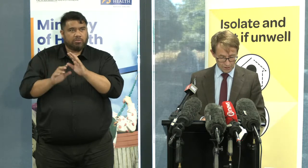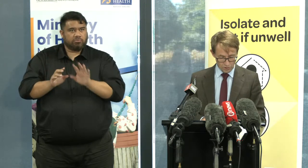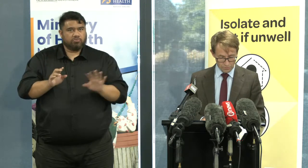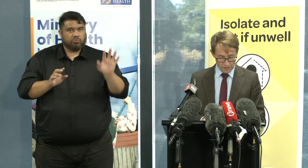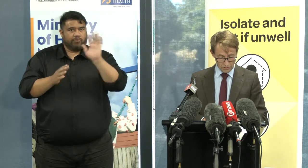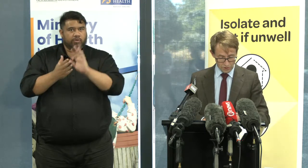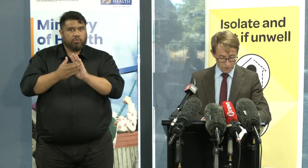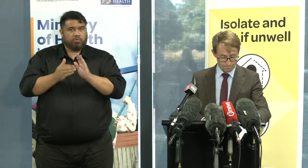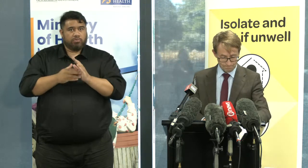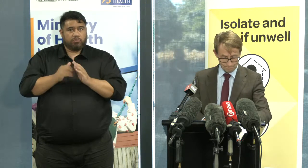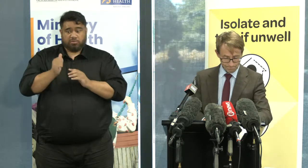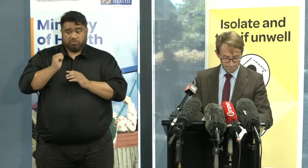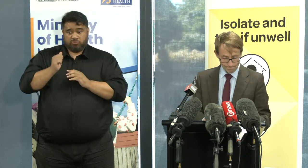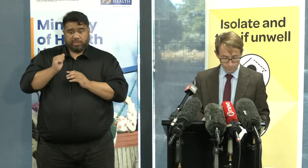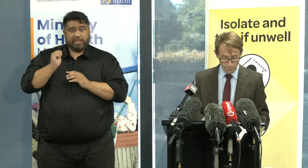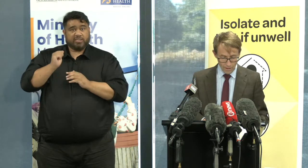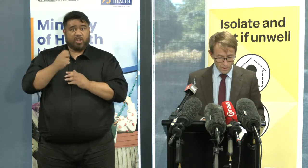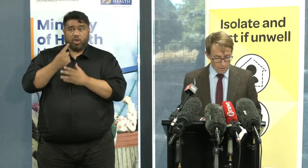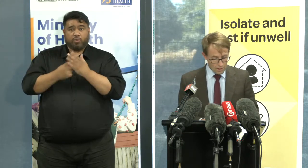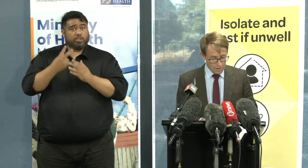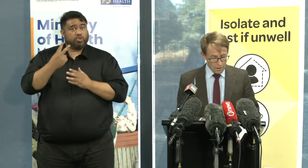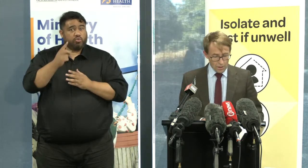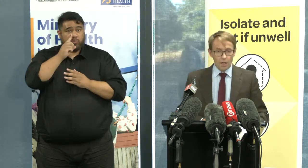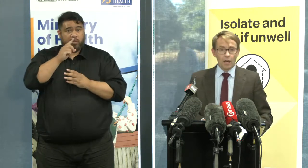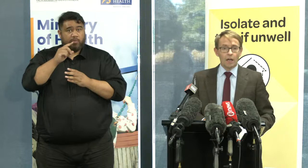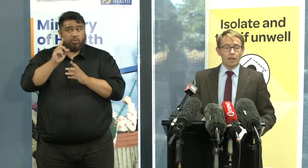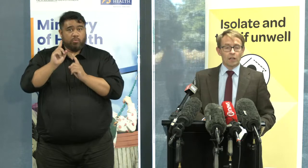last day or so.